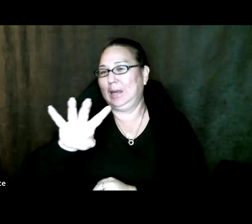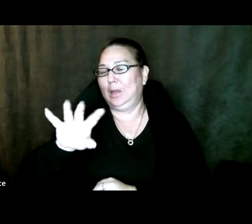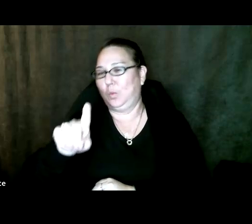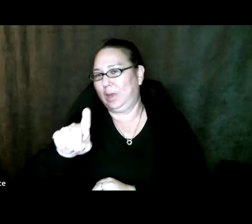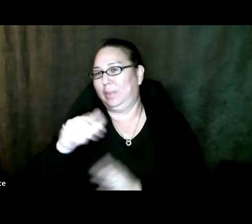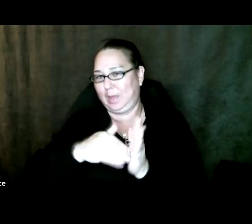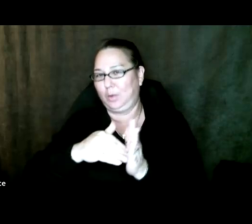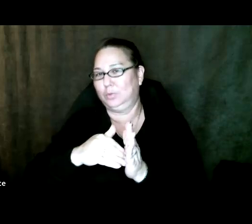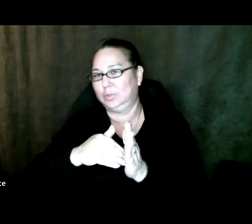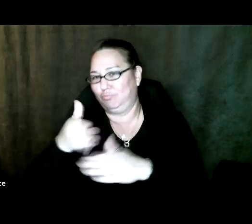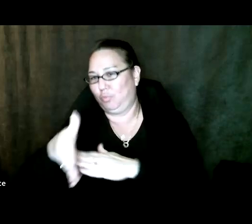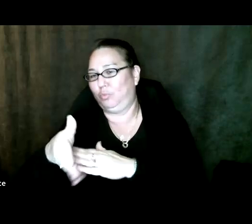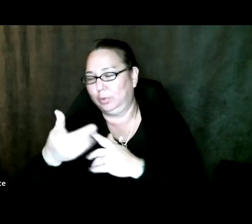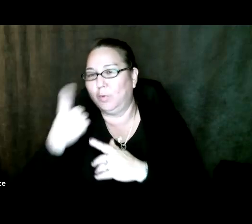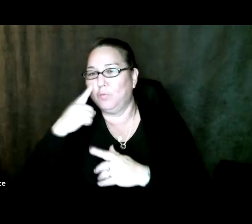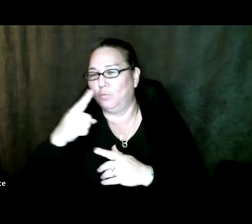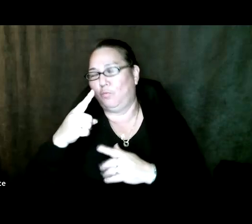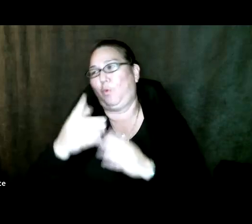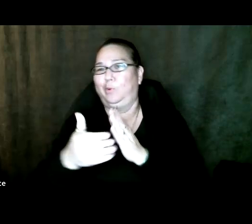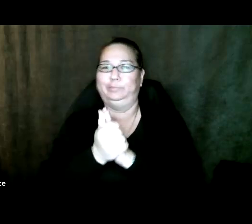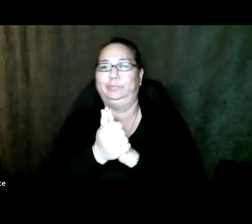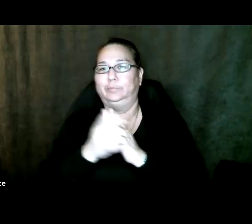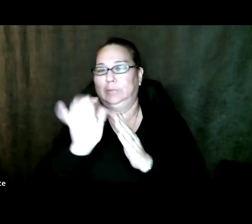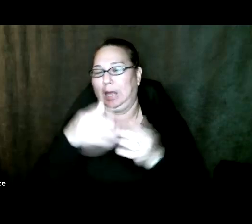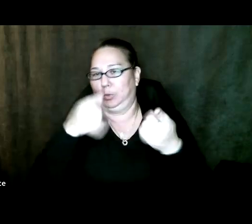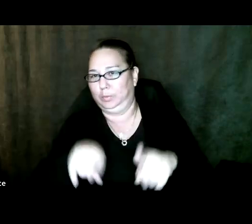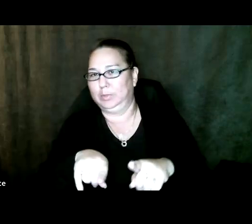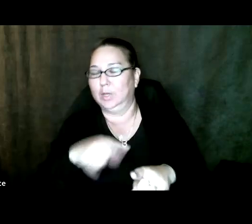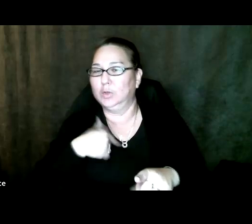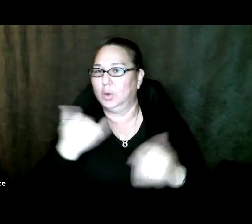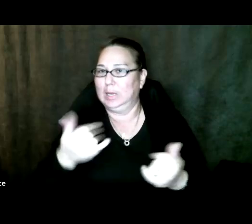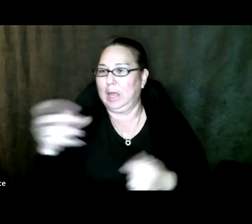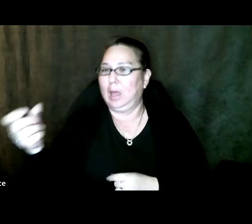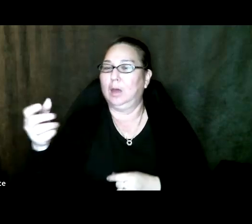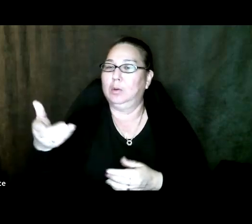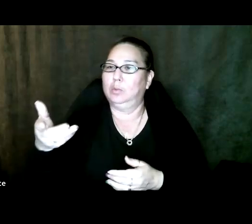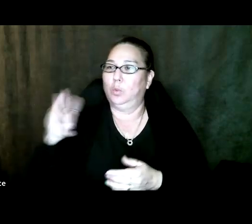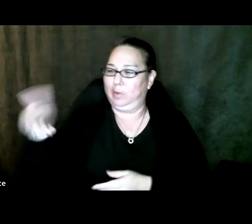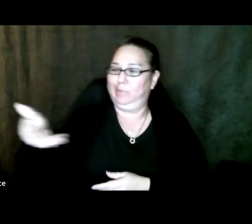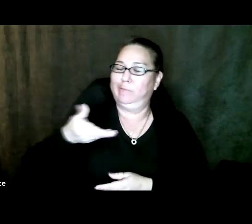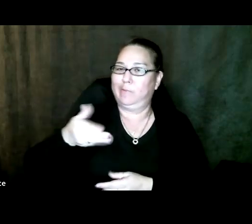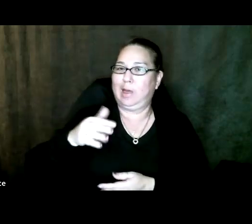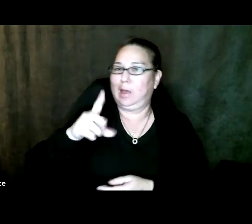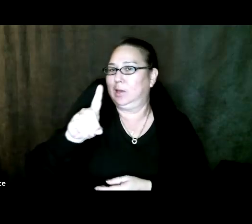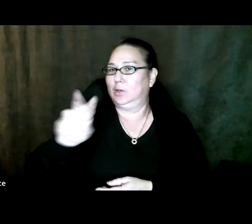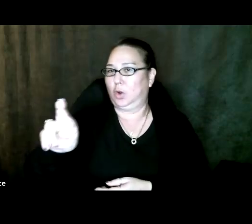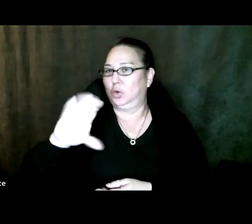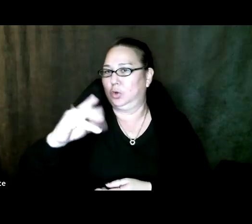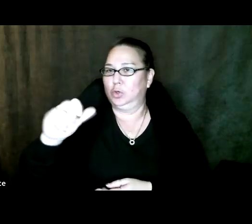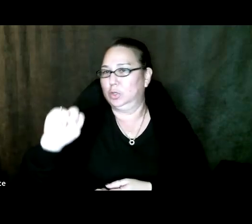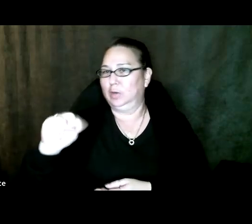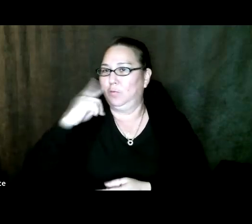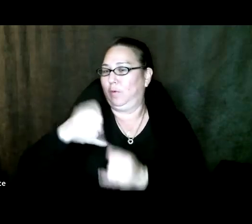$881,479 to support the cost of the agreements. I will now invite Dr. Chen to offer final comments. Just,